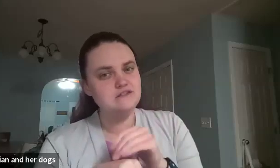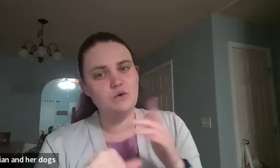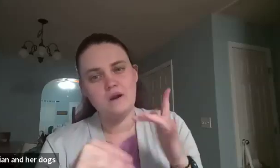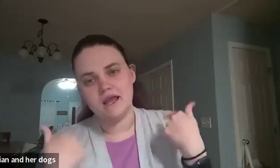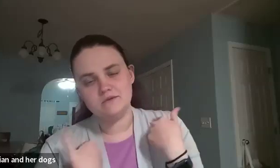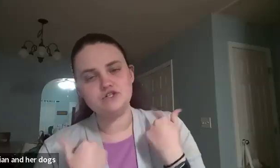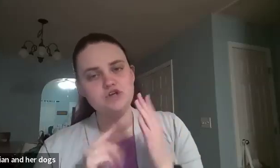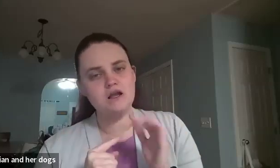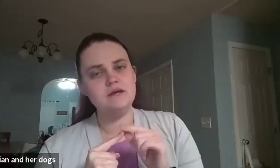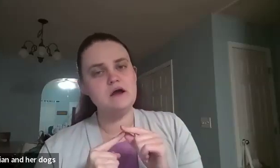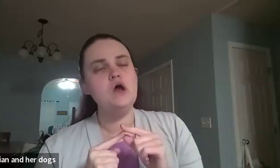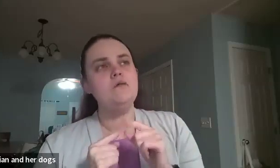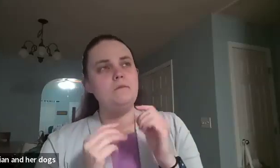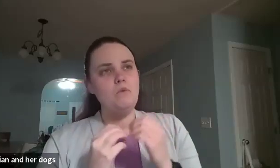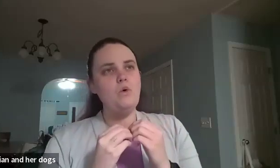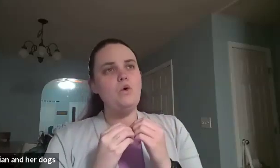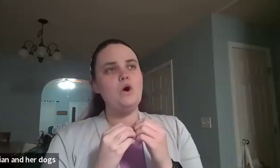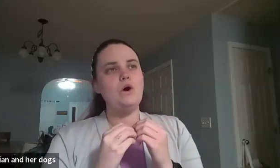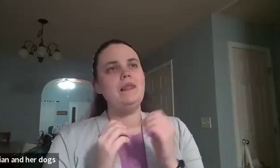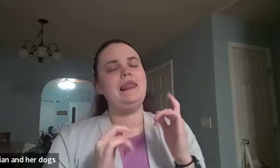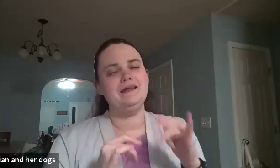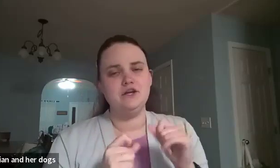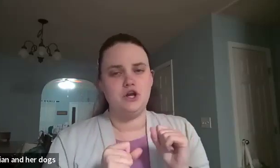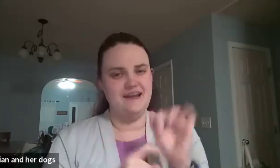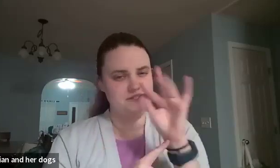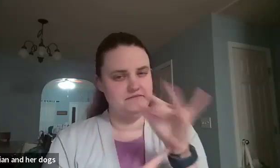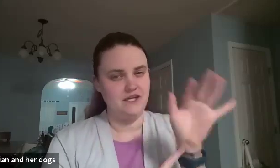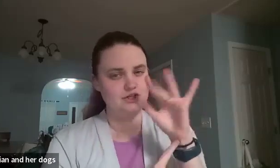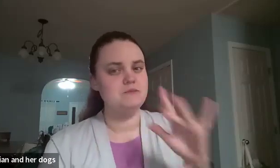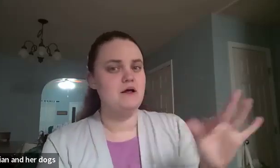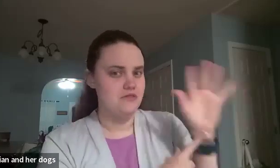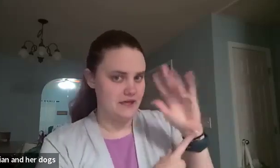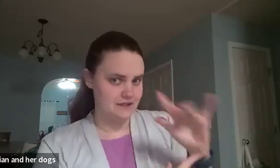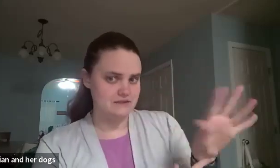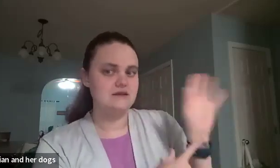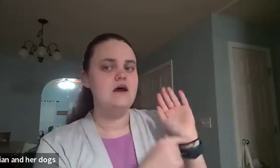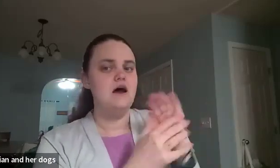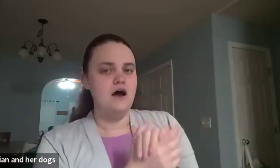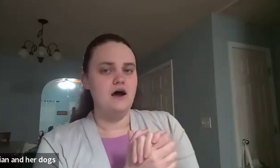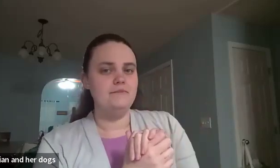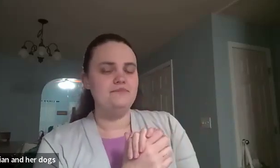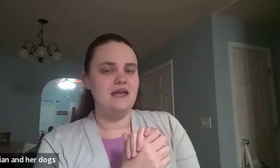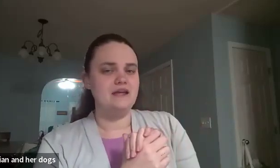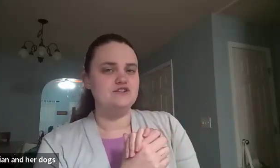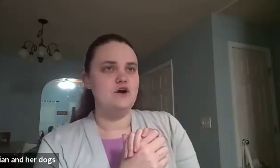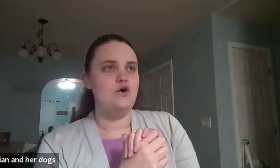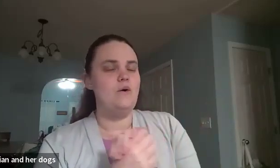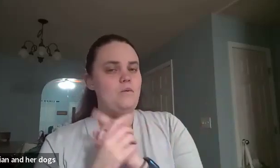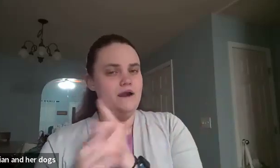pets or animals you're talking about, the more likely you're going to have to fingerspell things. And so